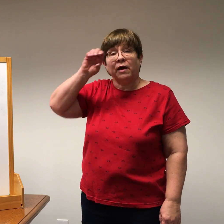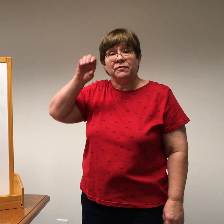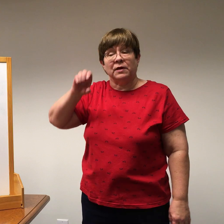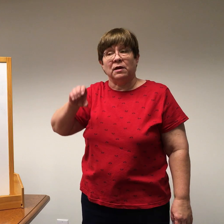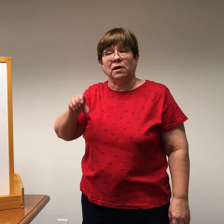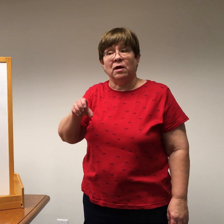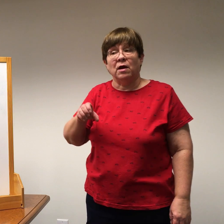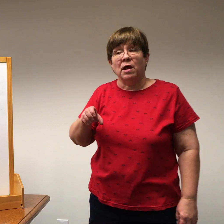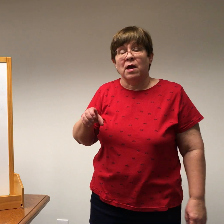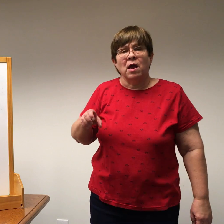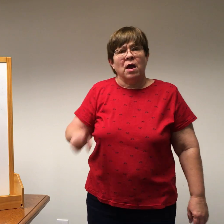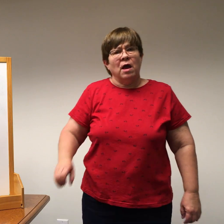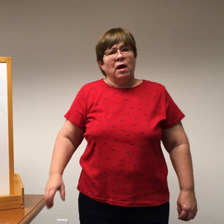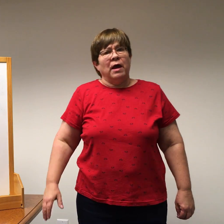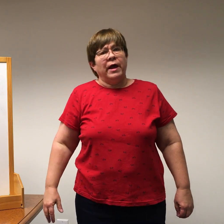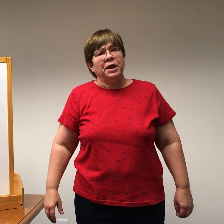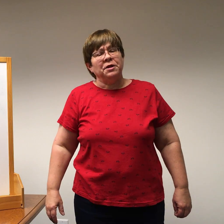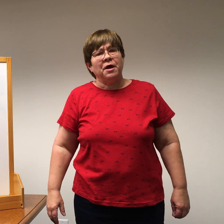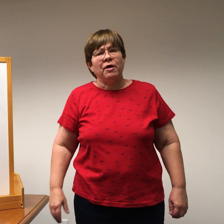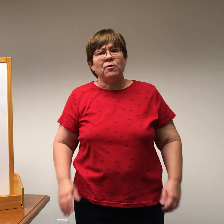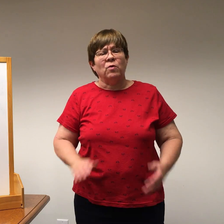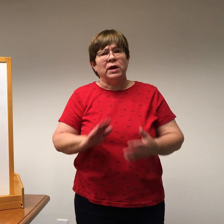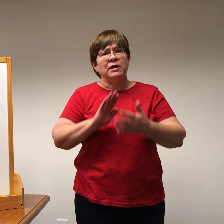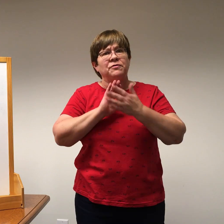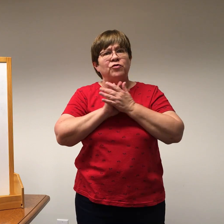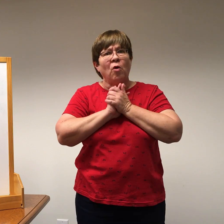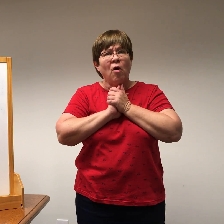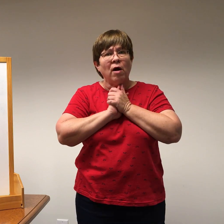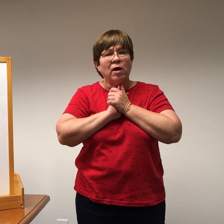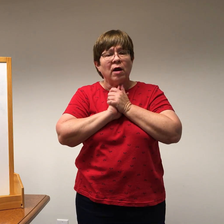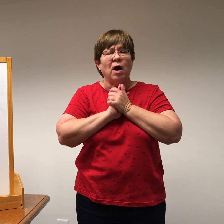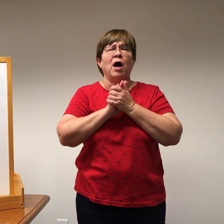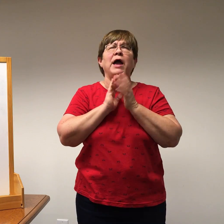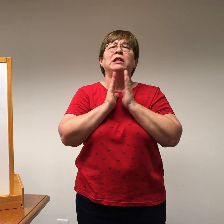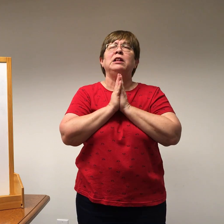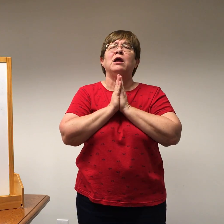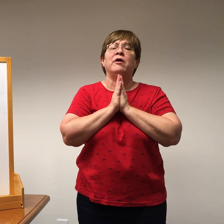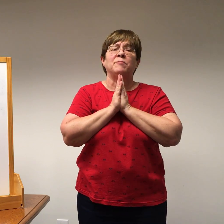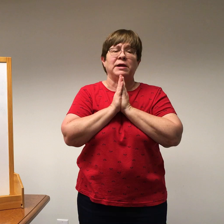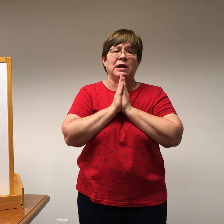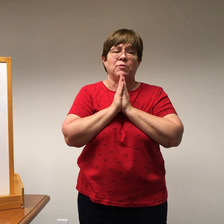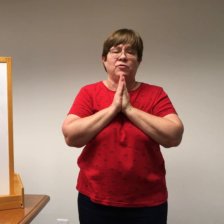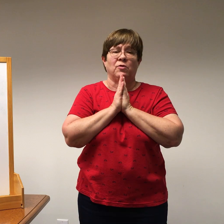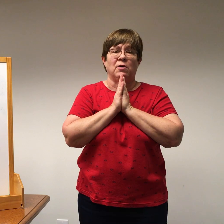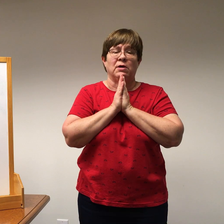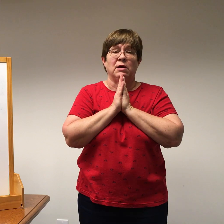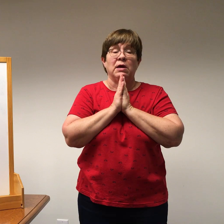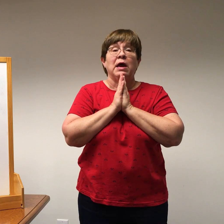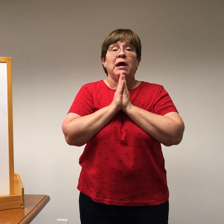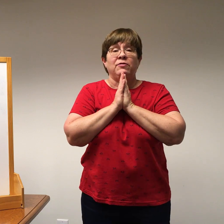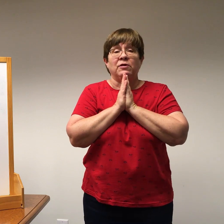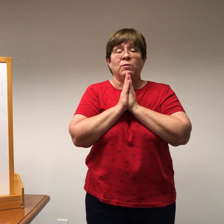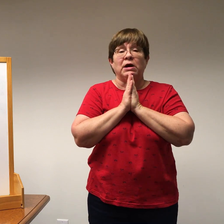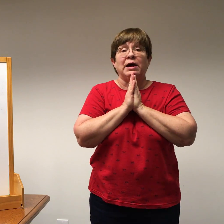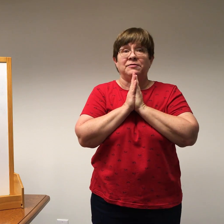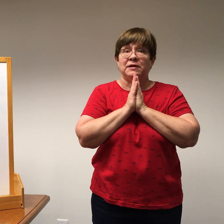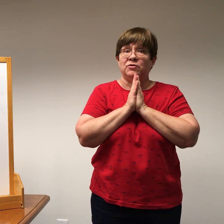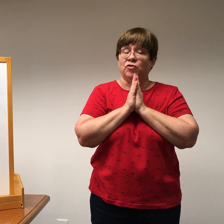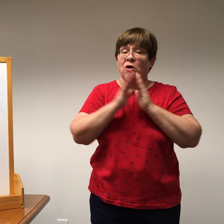cousin. And another one is dog. I love my neighbor's dog. And so when I see the dog,